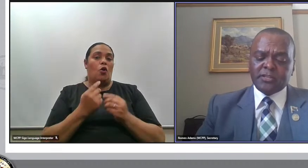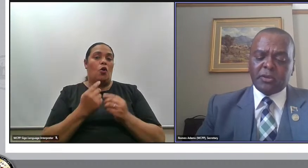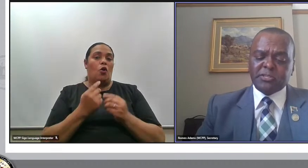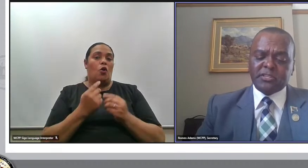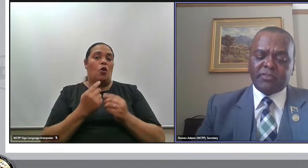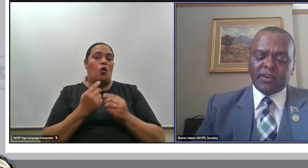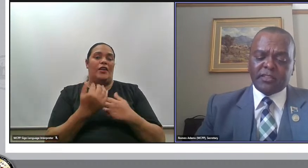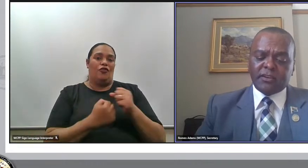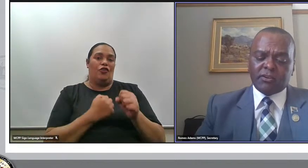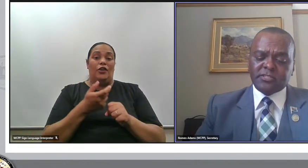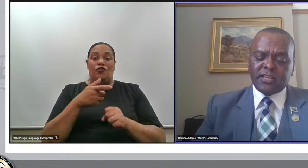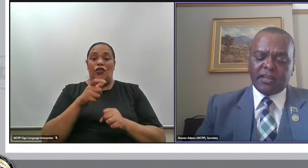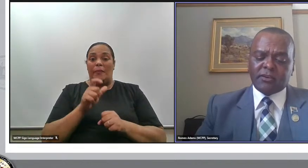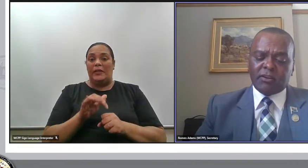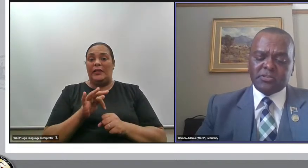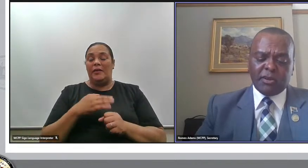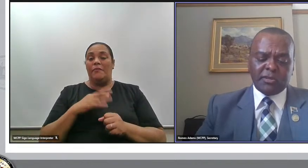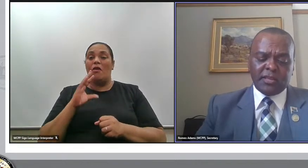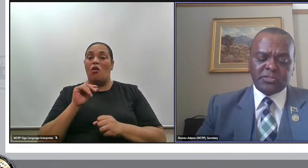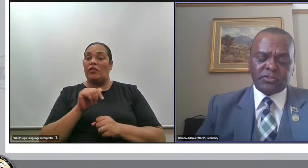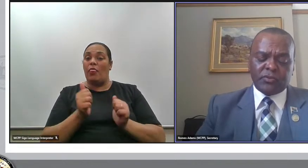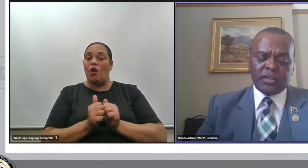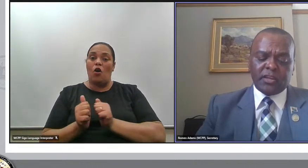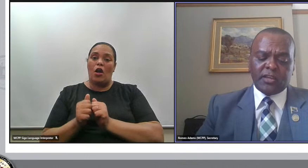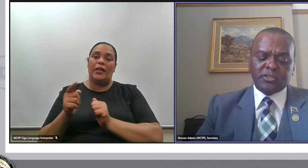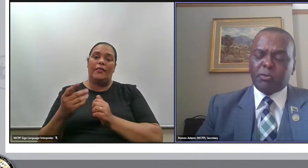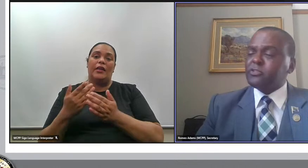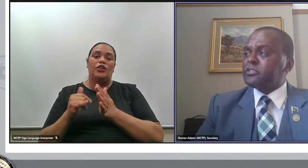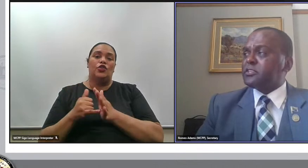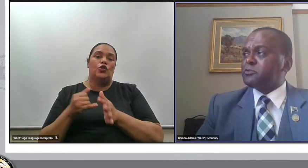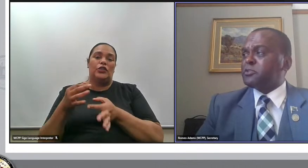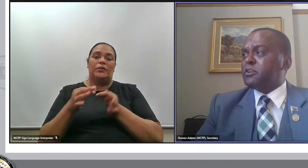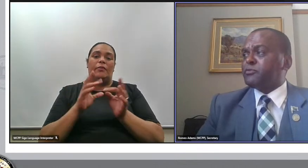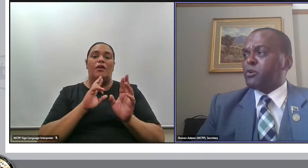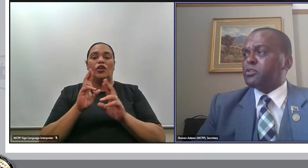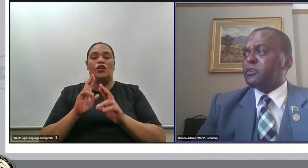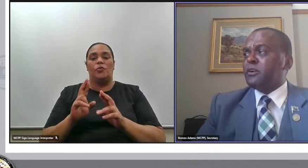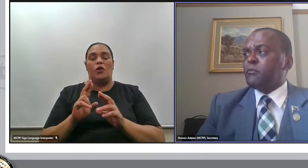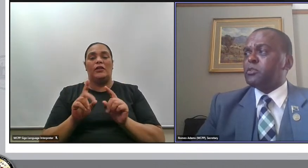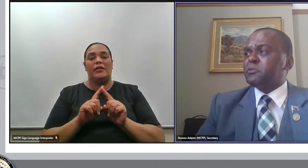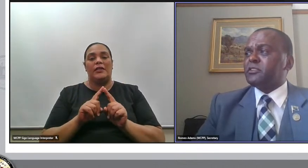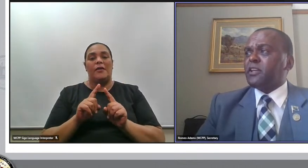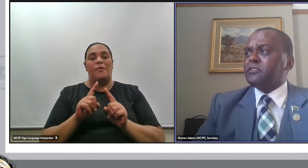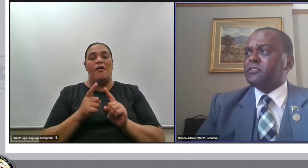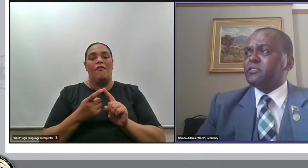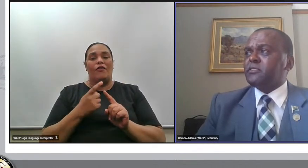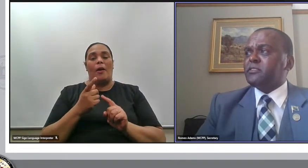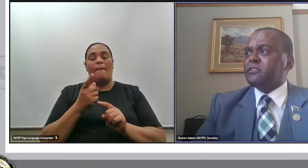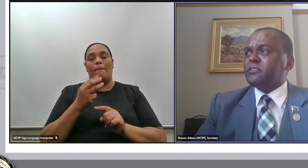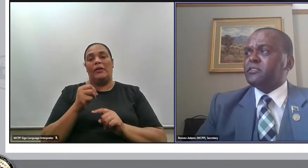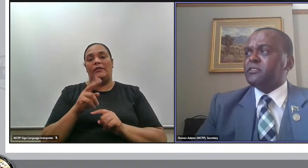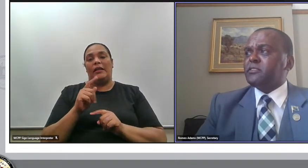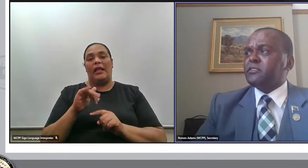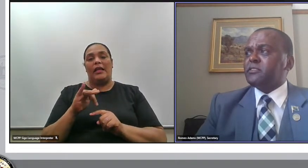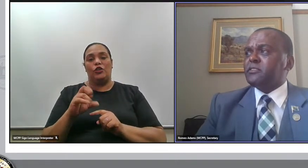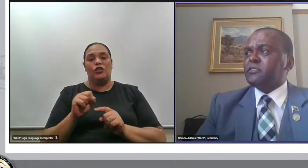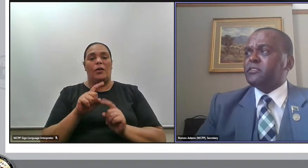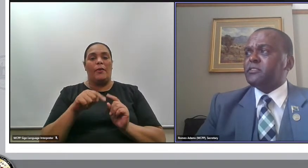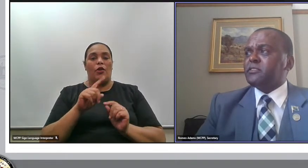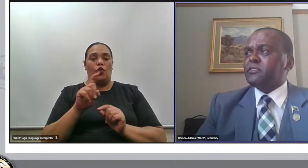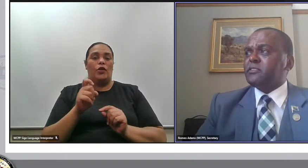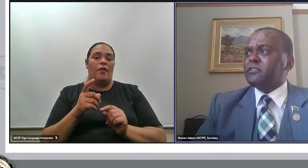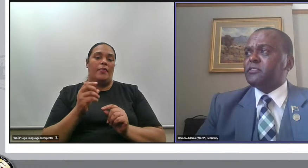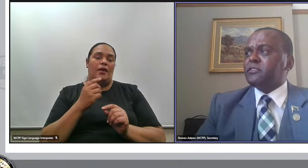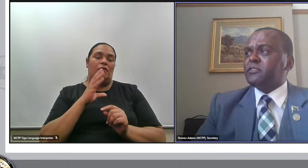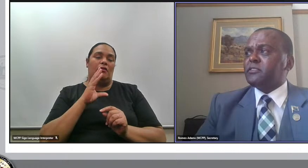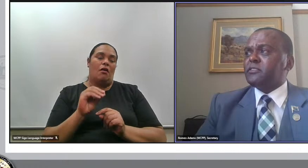year. Chairperson, if I can then ask the other colleagues maybe then just for their responses, especially starting with Mr. Titus regarding the questions that have been